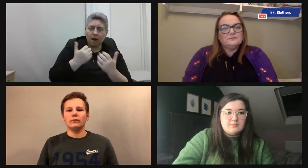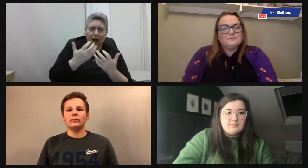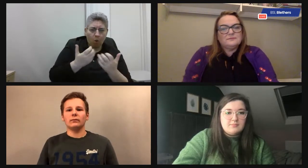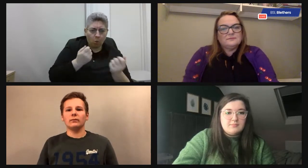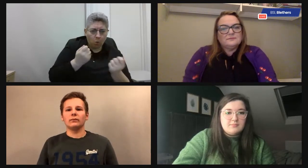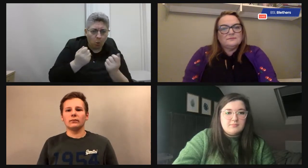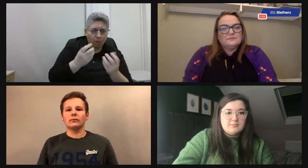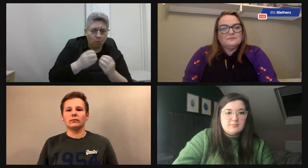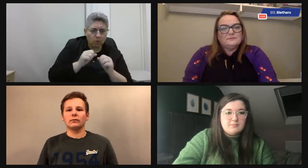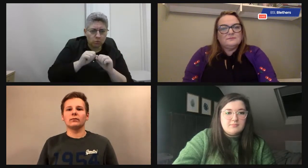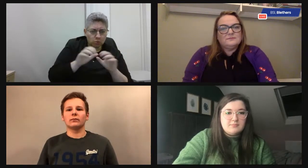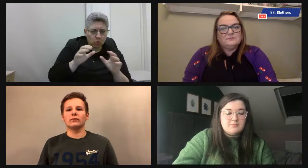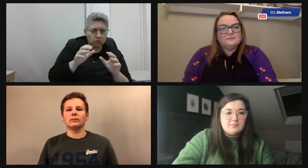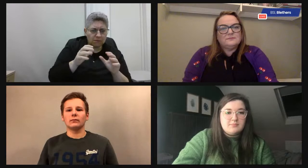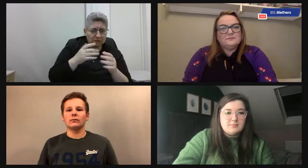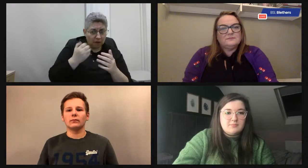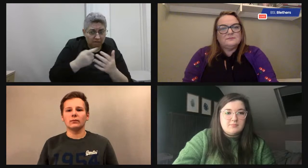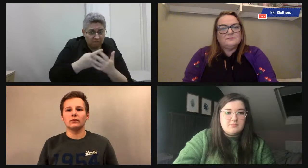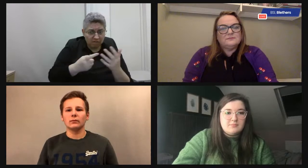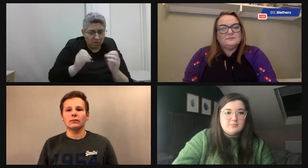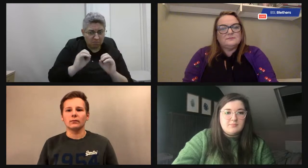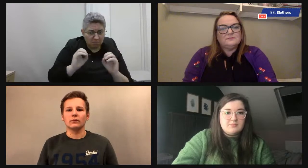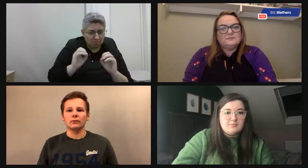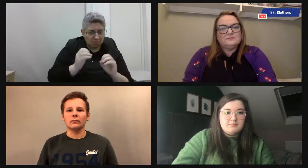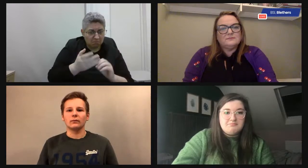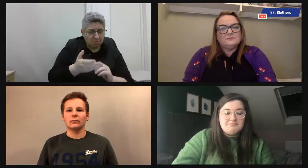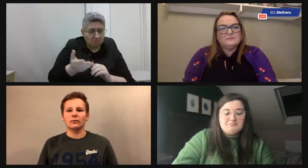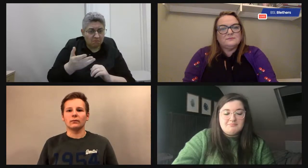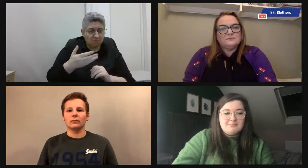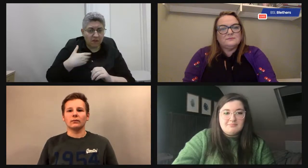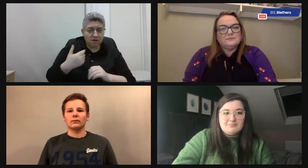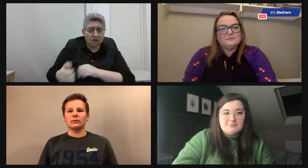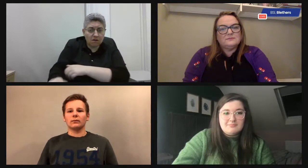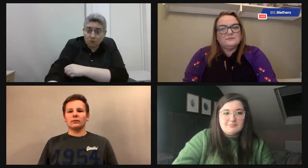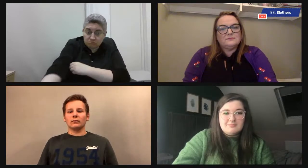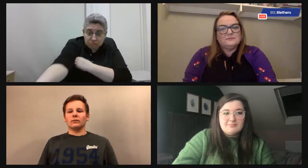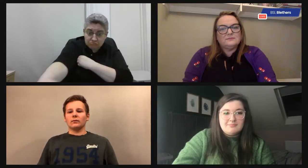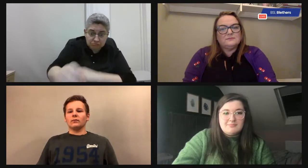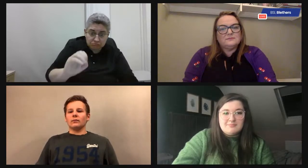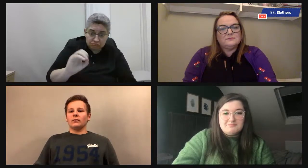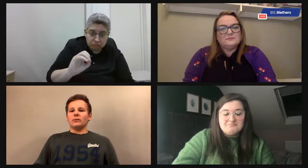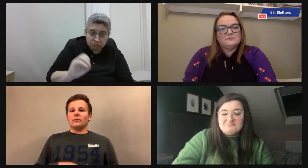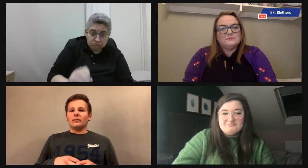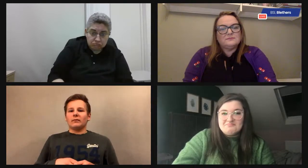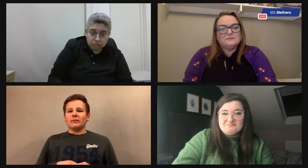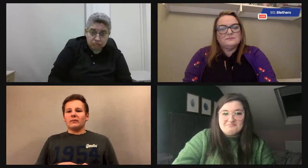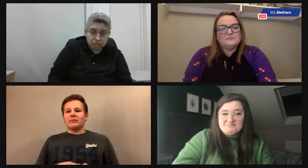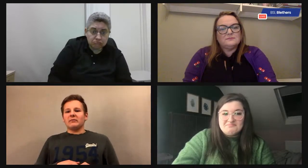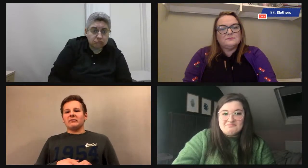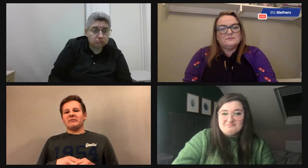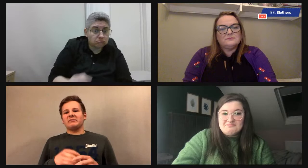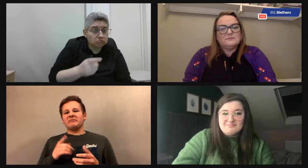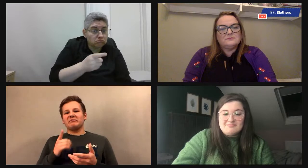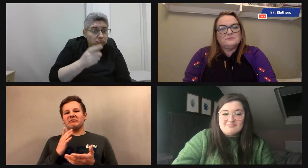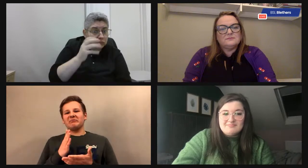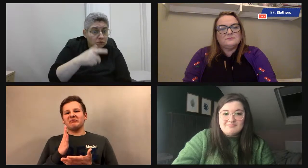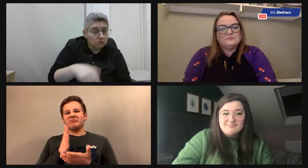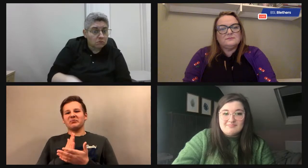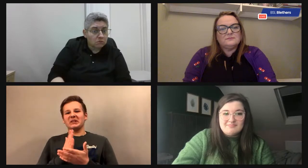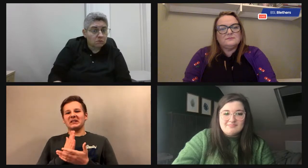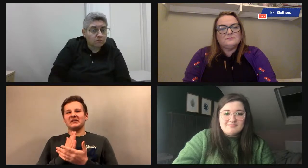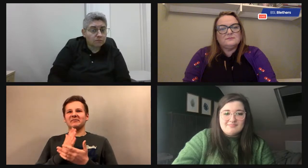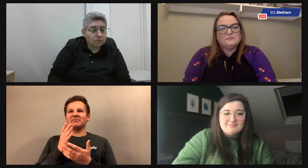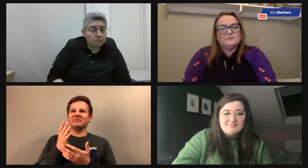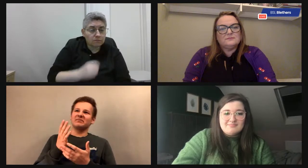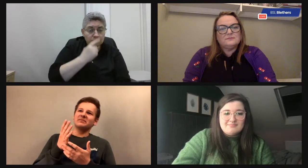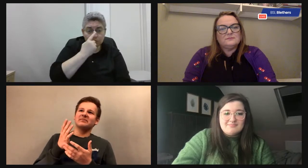at school now, but did they have kind of, did you have tuition on mental health issues and how to cope with In mental my health time, Avril,